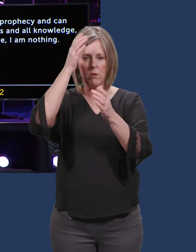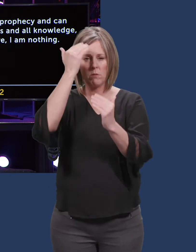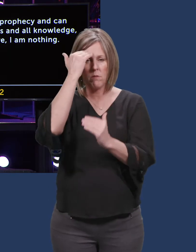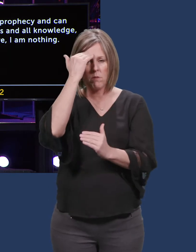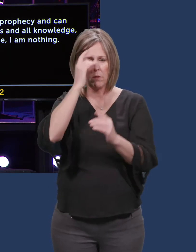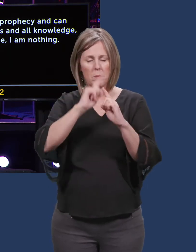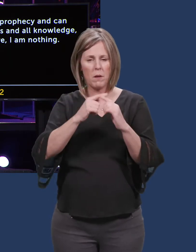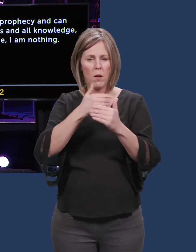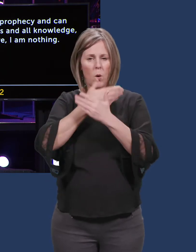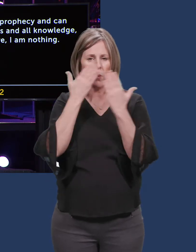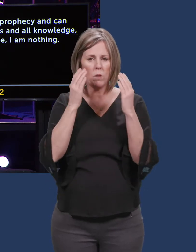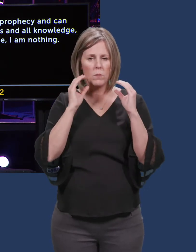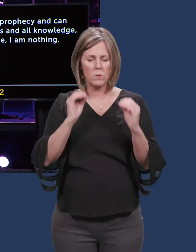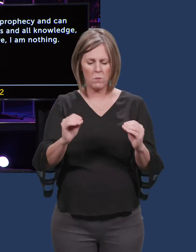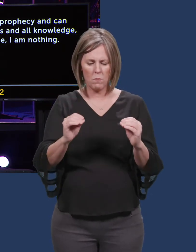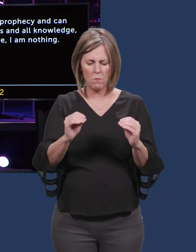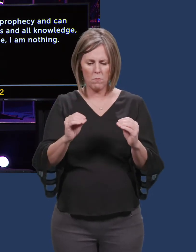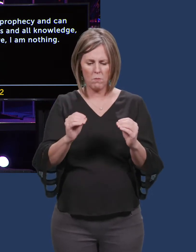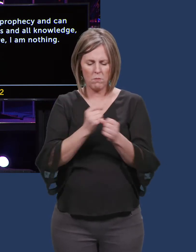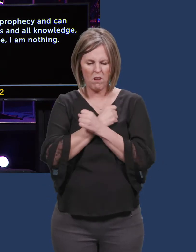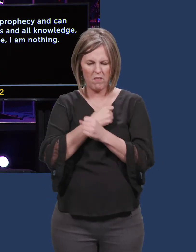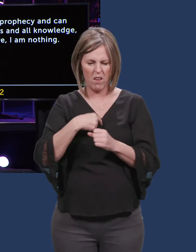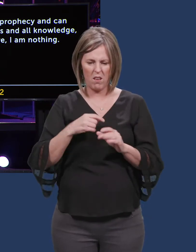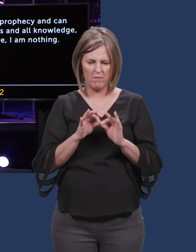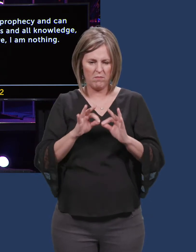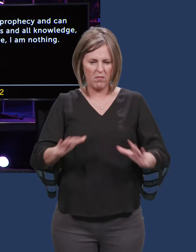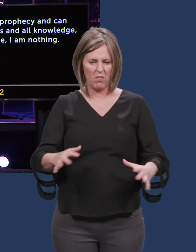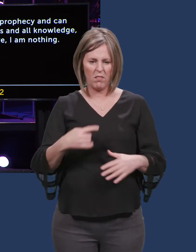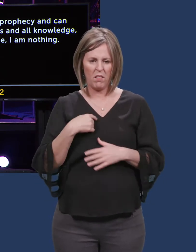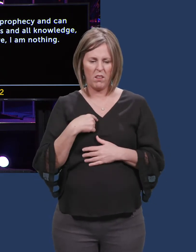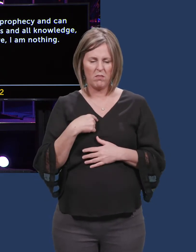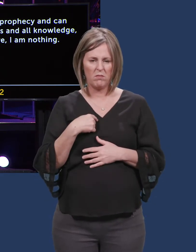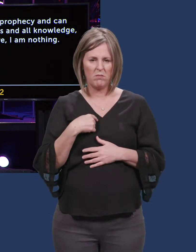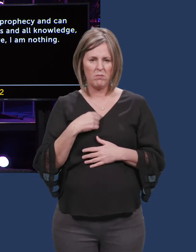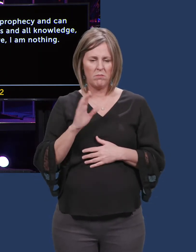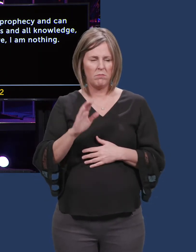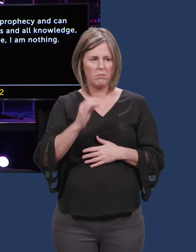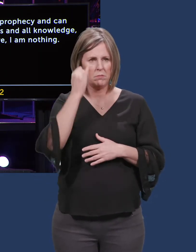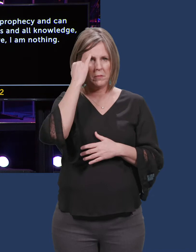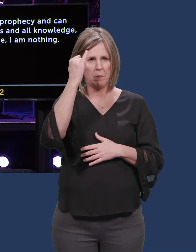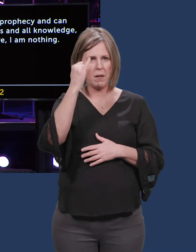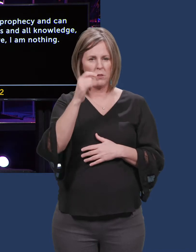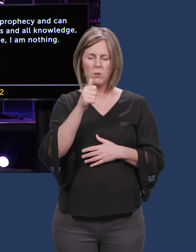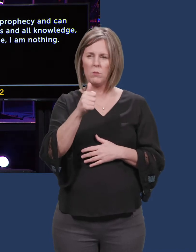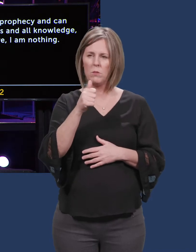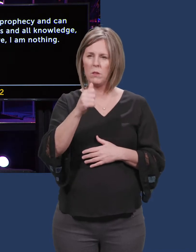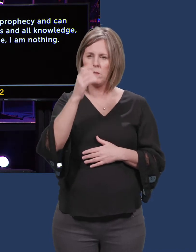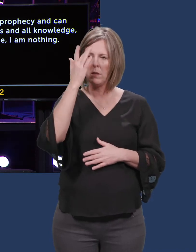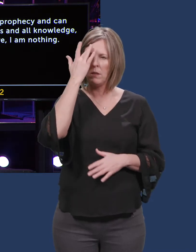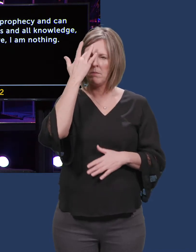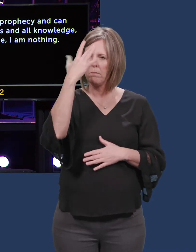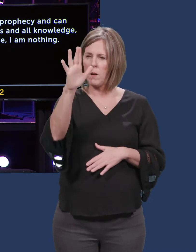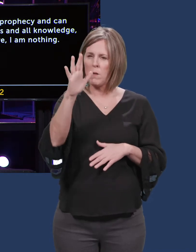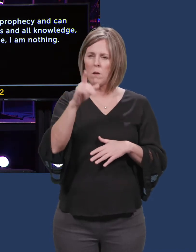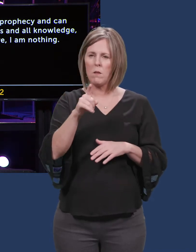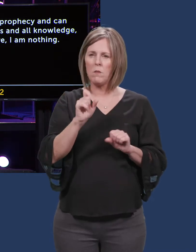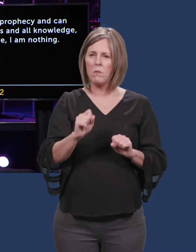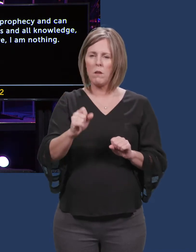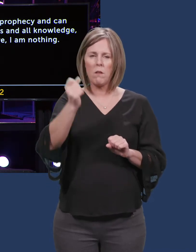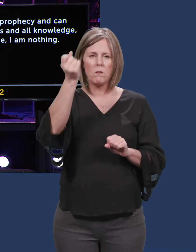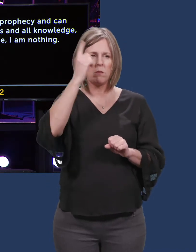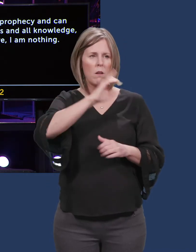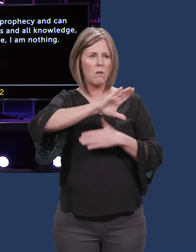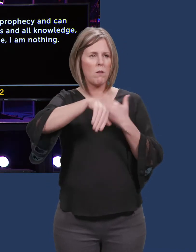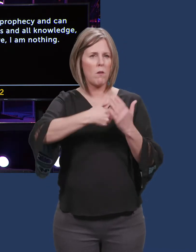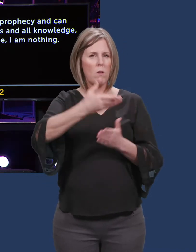love, I'm nothing. Imagine being so smart that you can understand all the mysteries